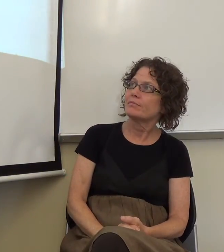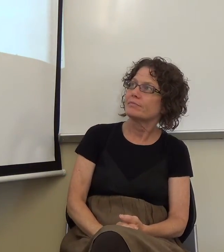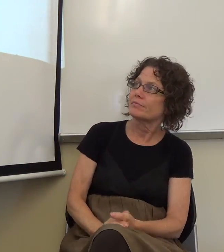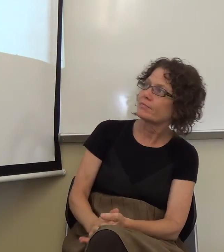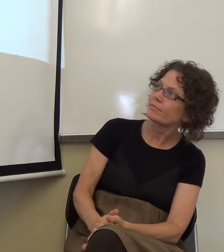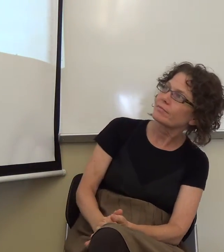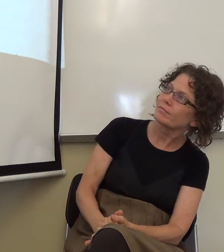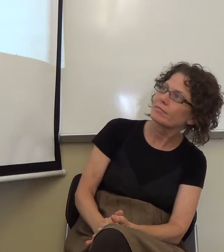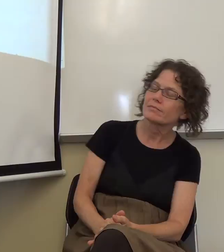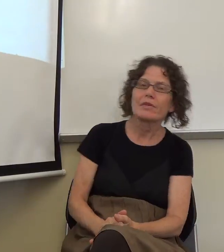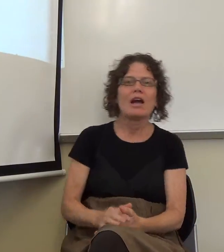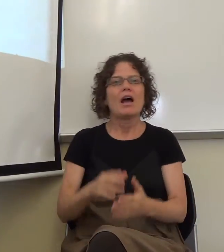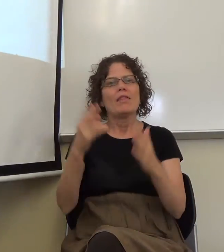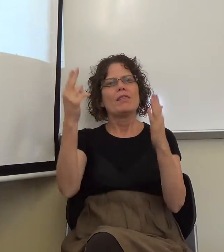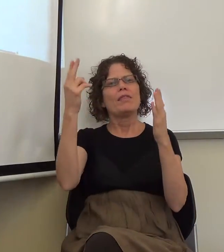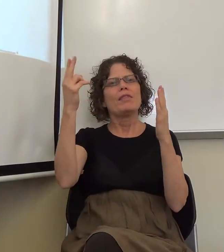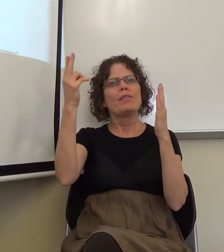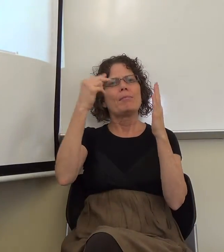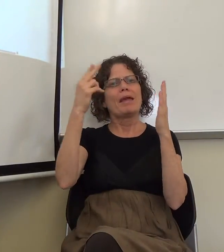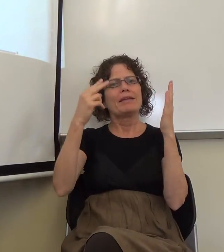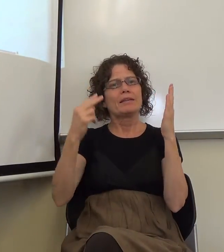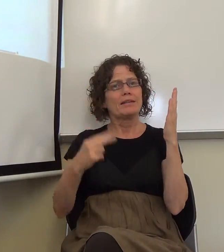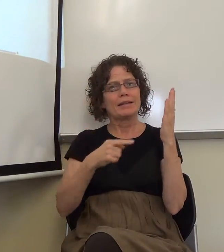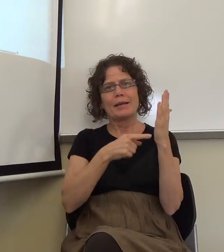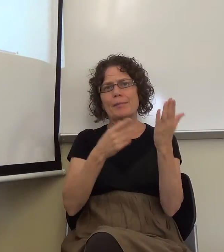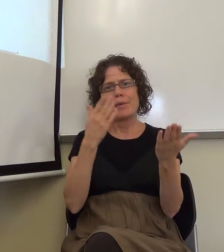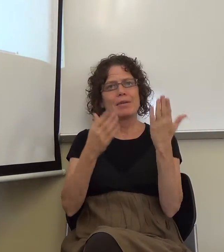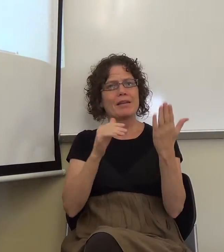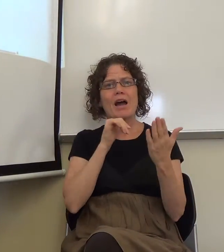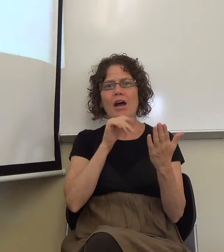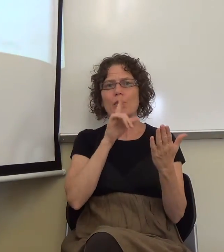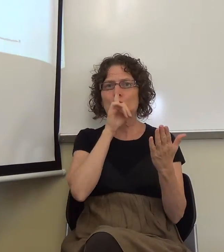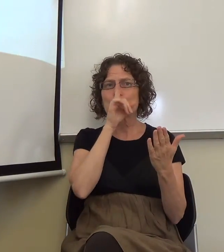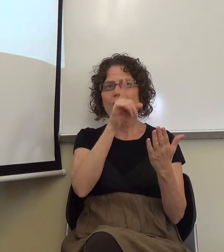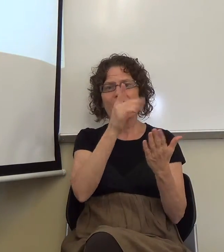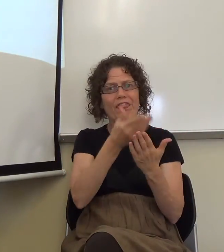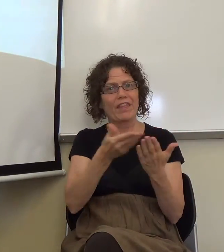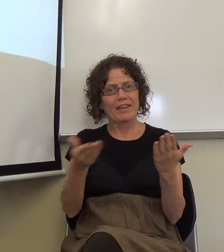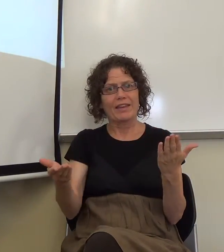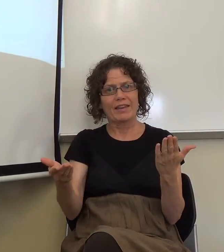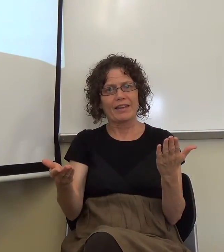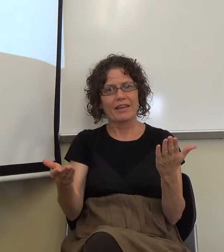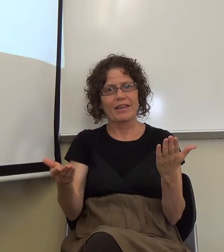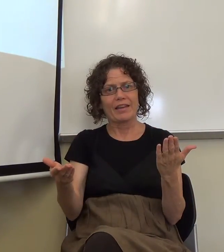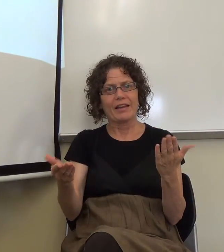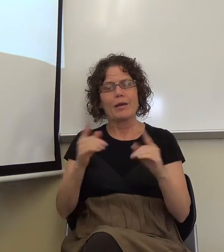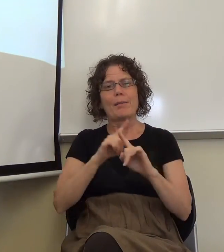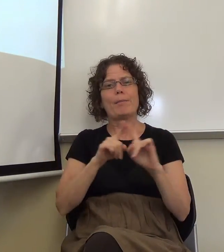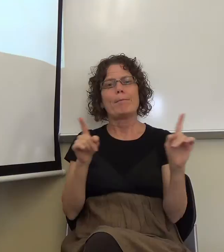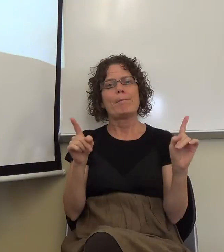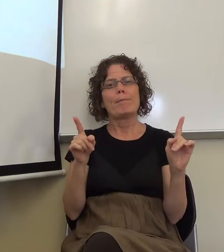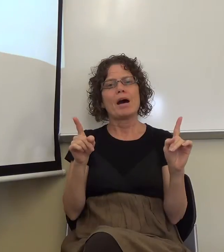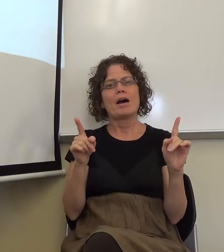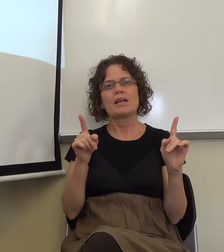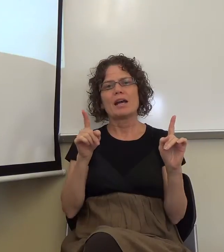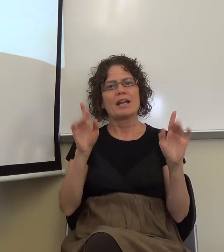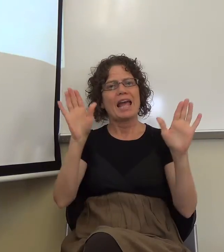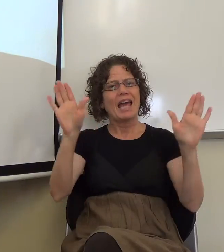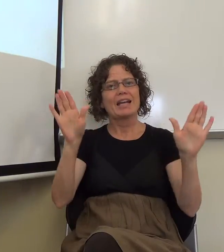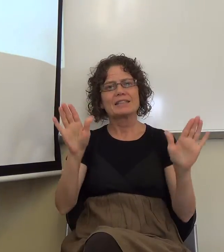The painting may not be the real thing, but it's an excellent